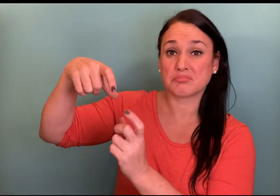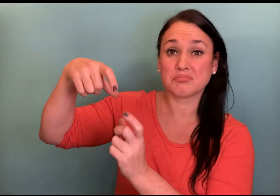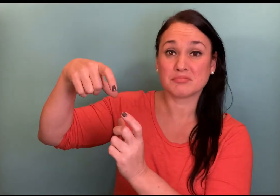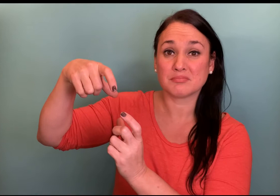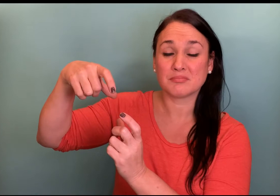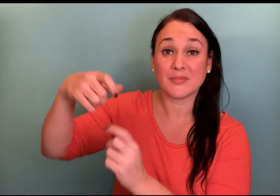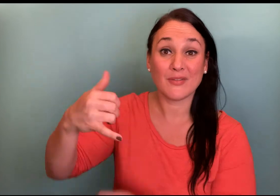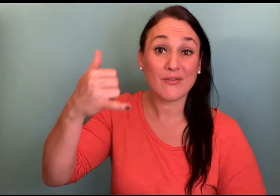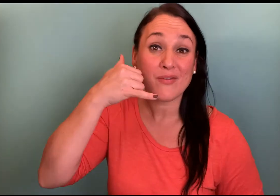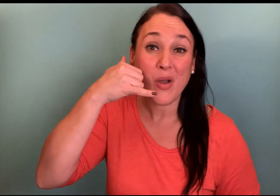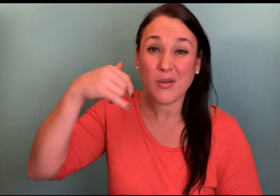phone.